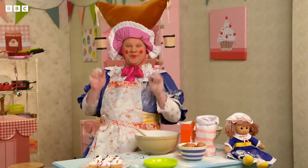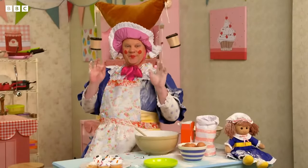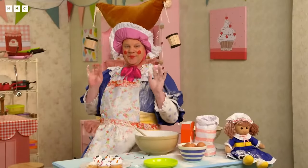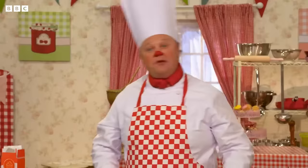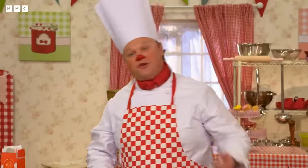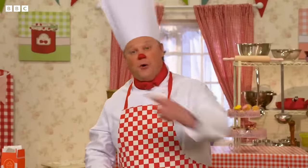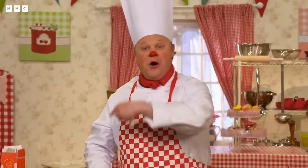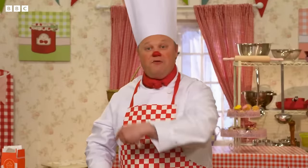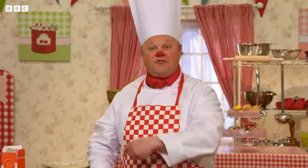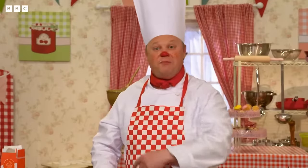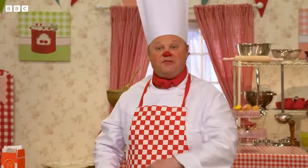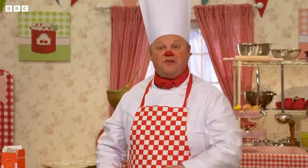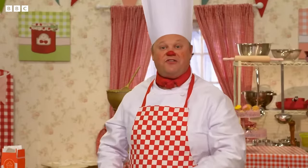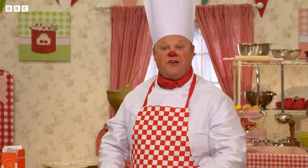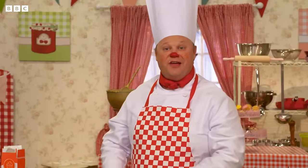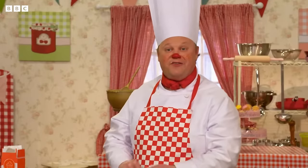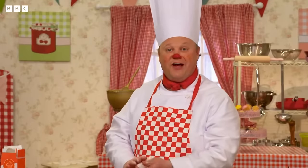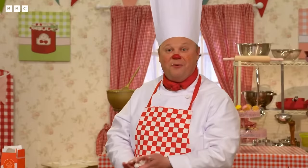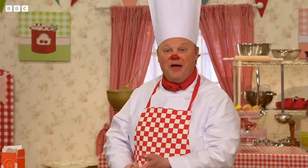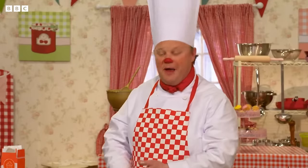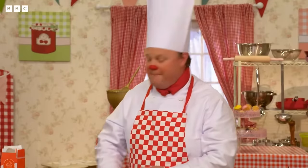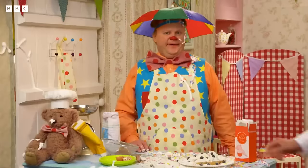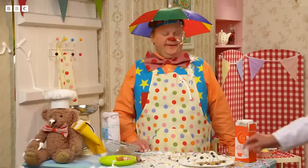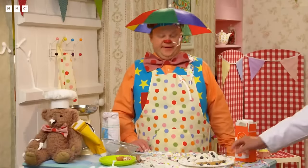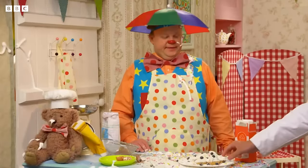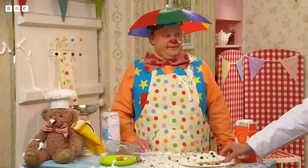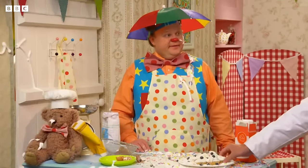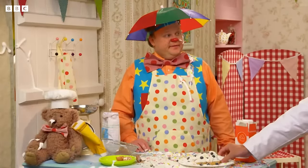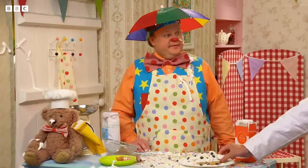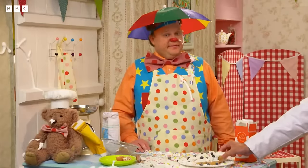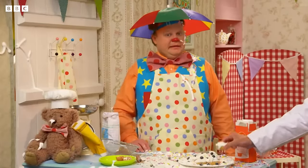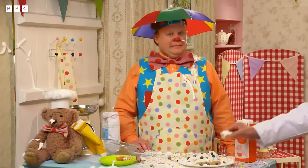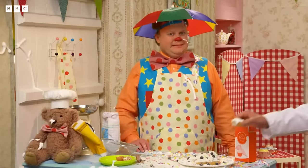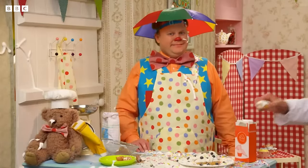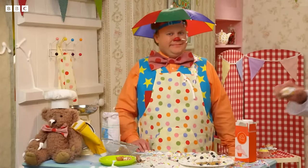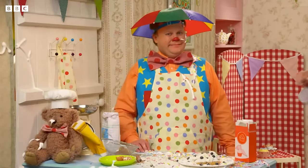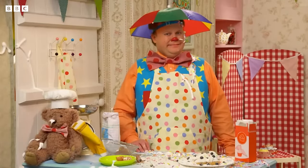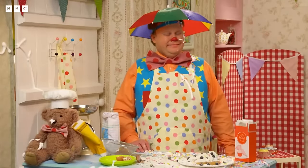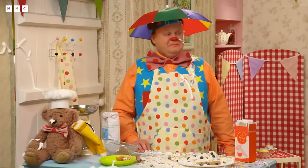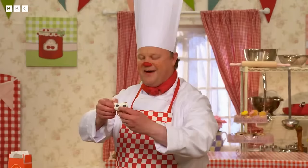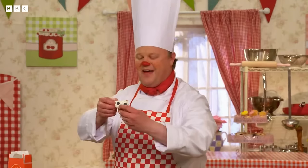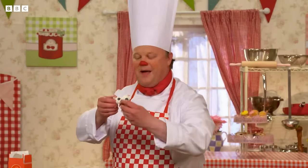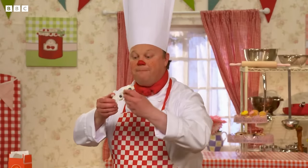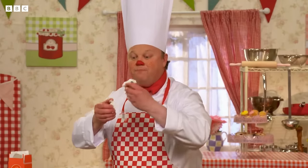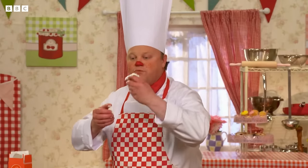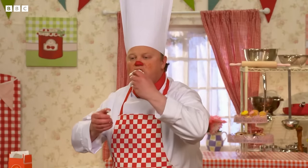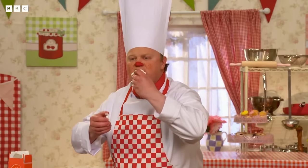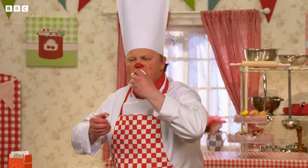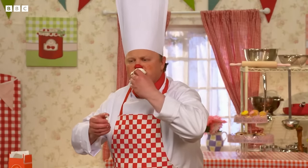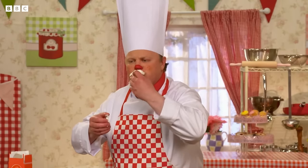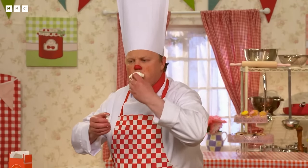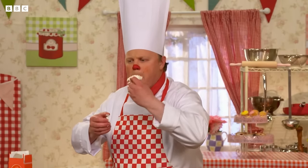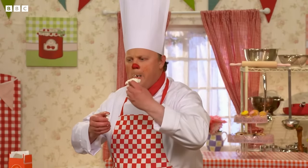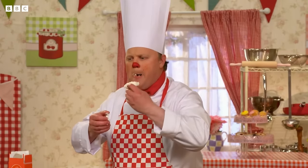Right, let's go over to Mr. T, shall we? See what he's got. Okay.